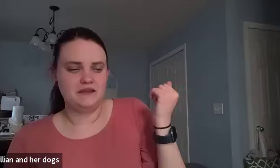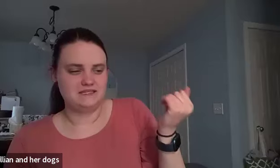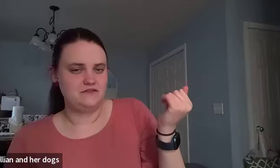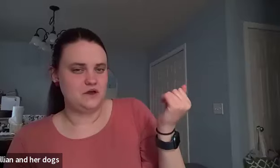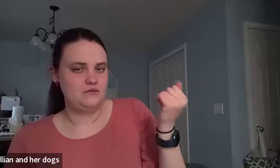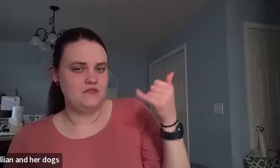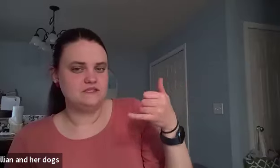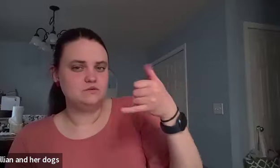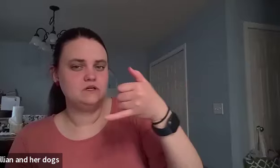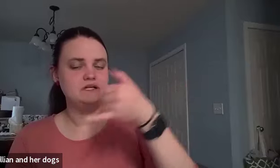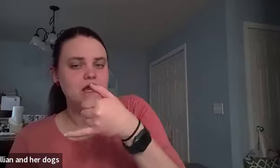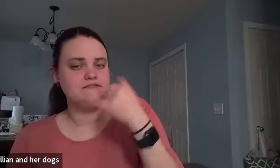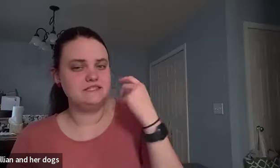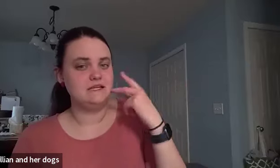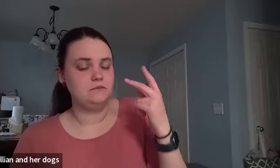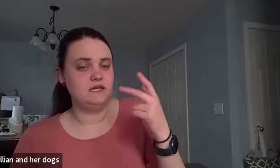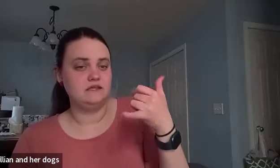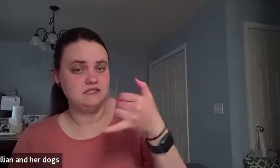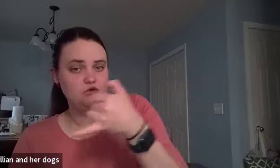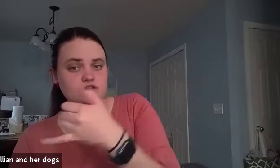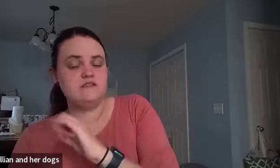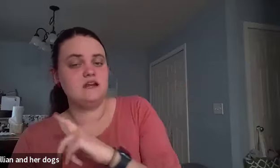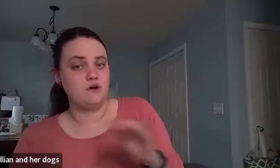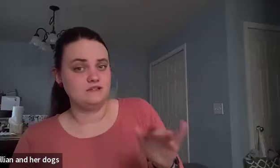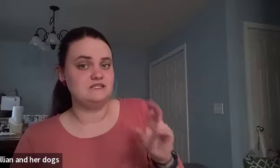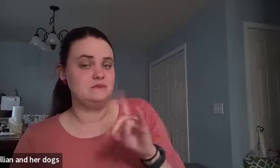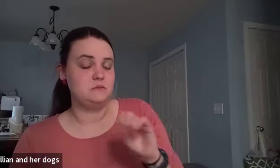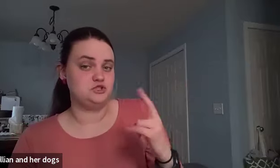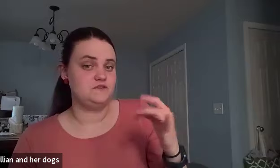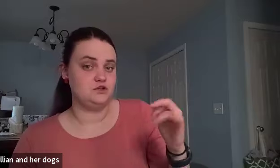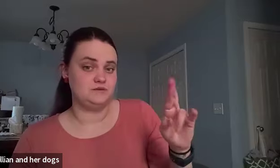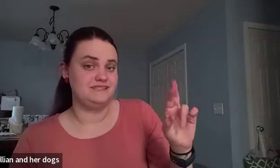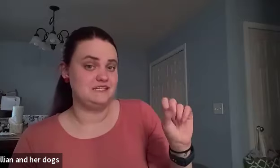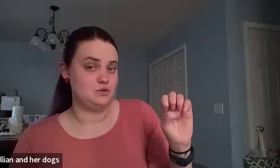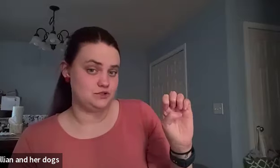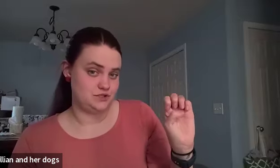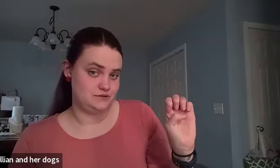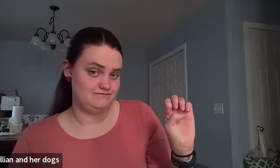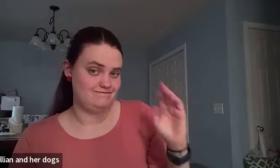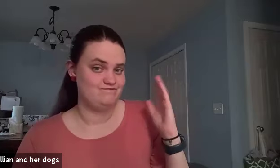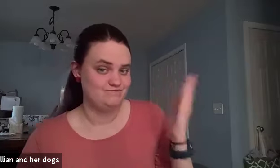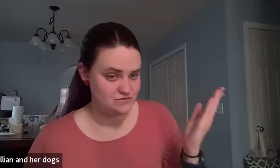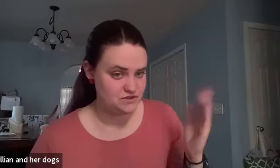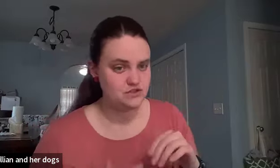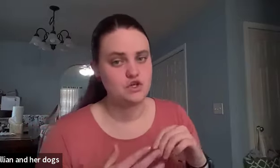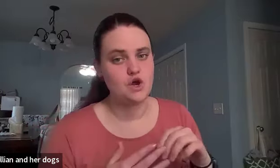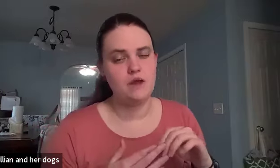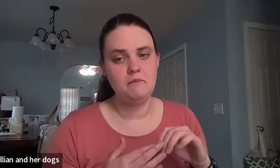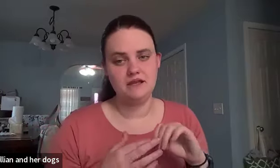Like I said, though, this one, I've seen it be seahorse, and then I've also seen people just fingerspell seahorse. So it might